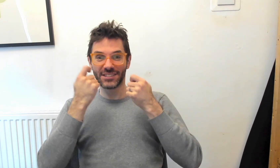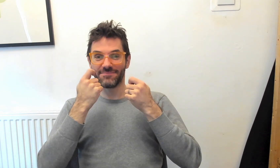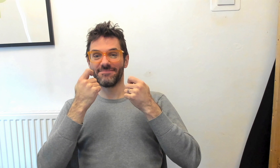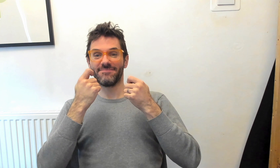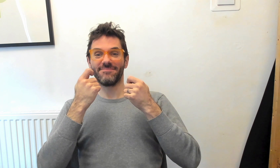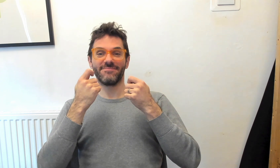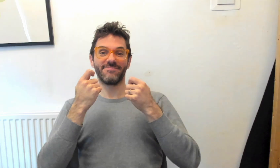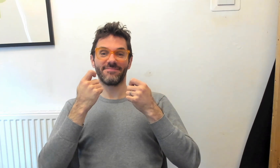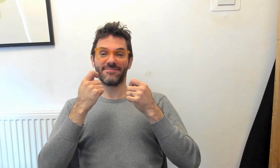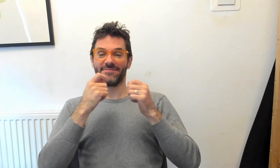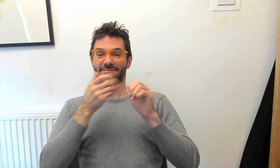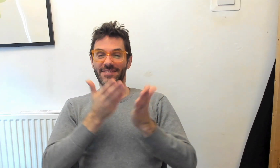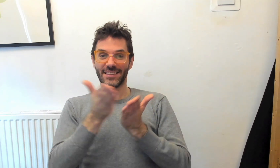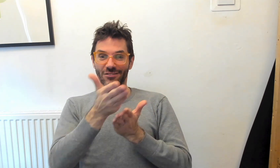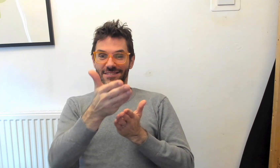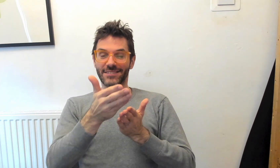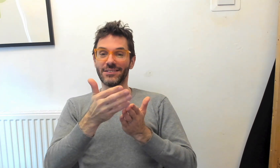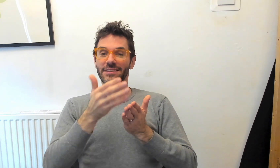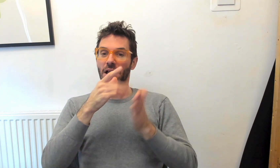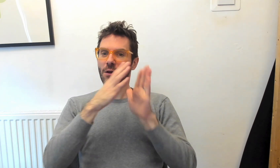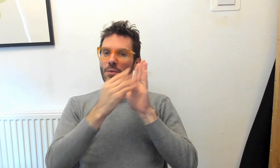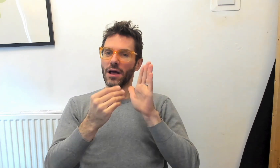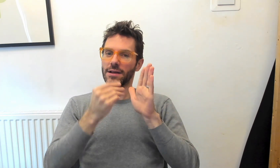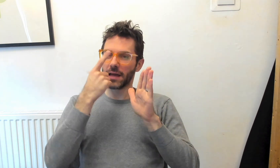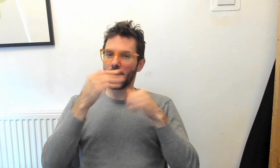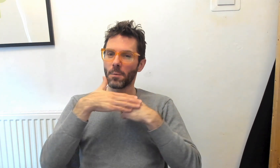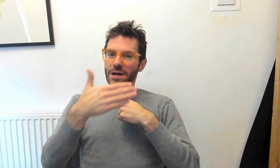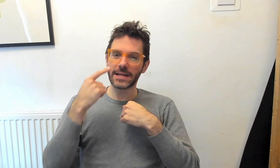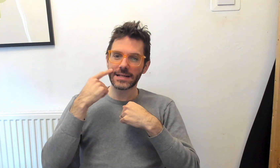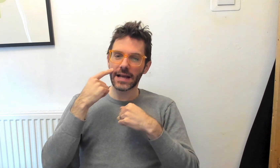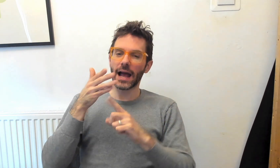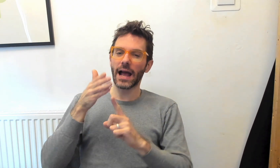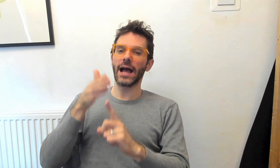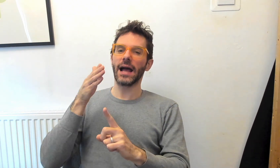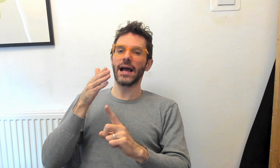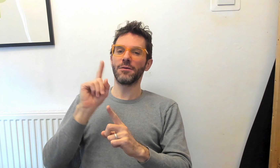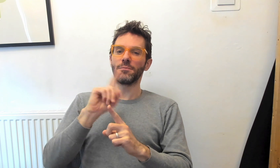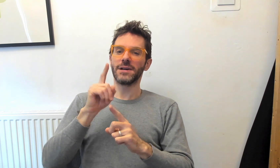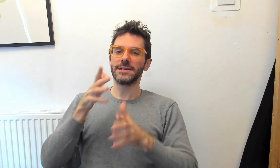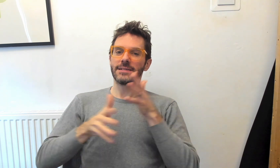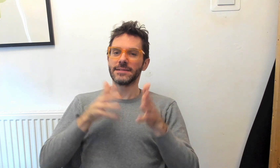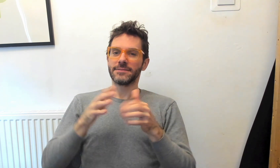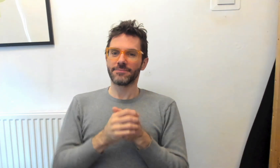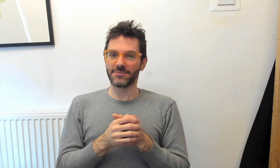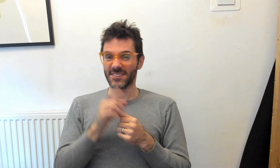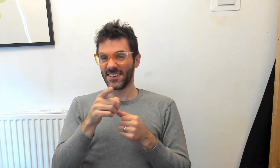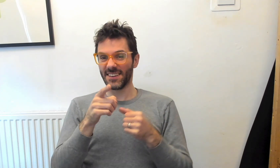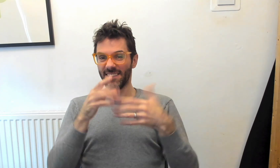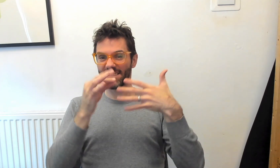expression, direction, and the model can then more easily identify the signs.